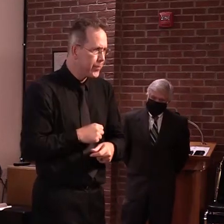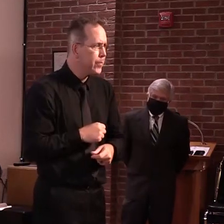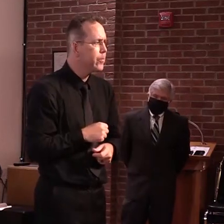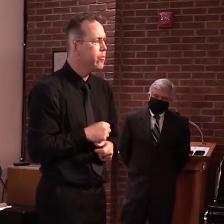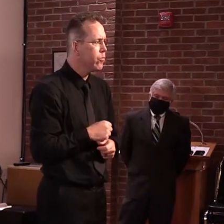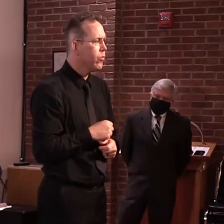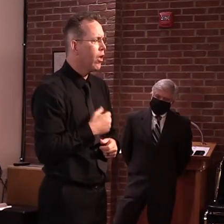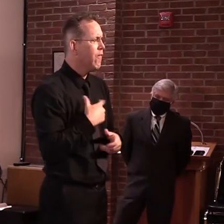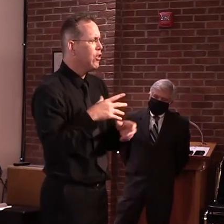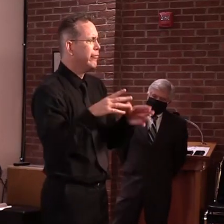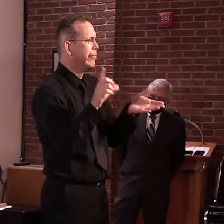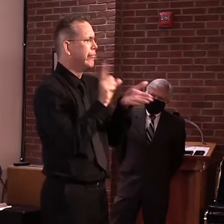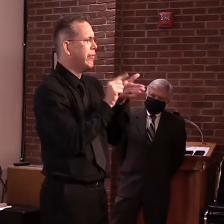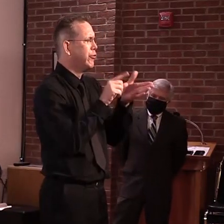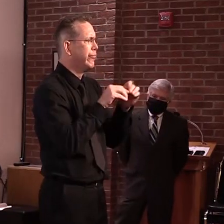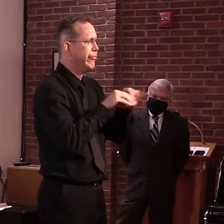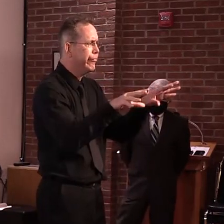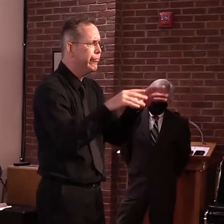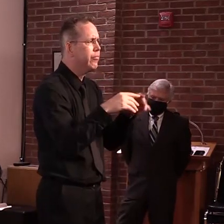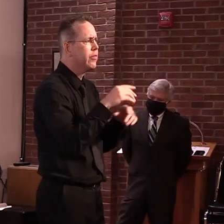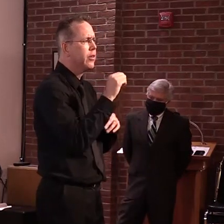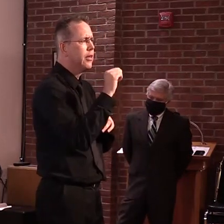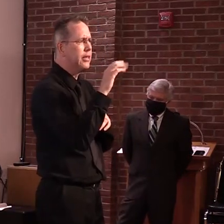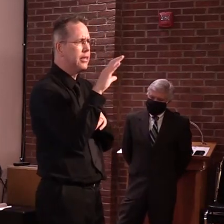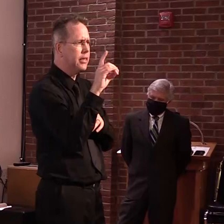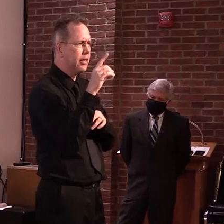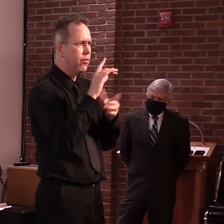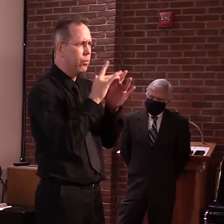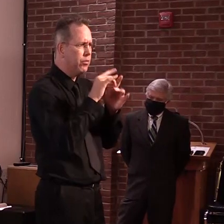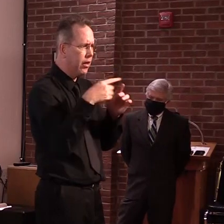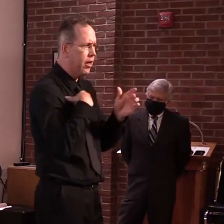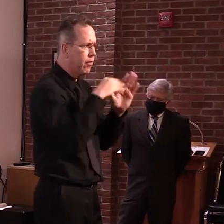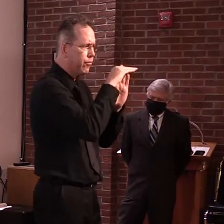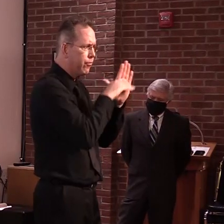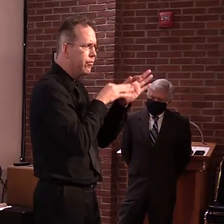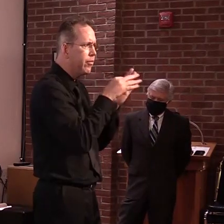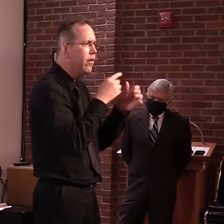for state employees when they come to work.